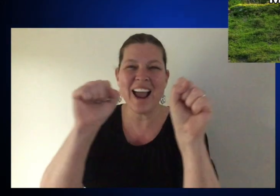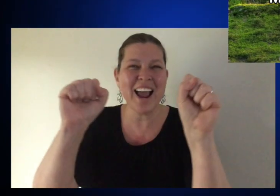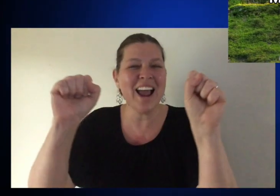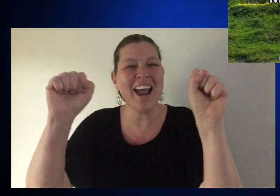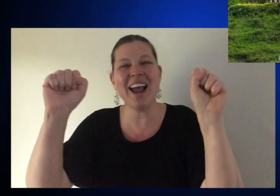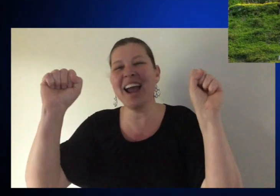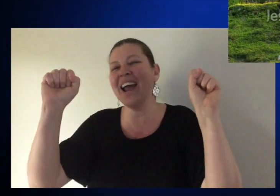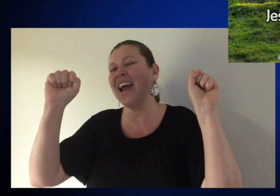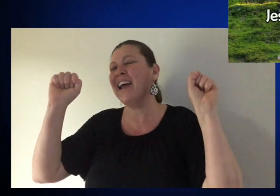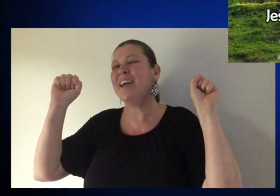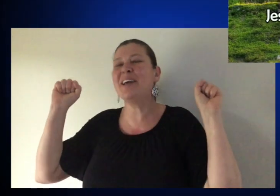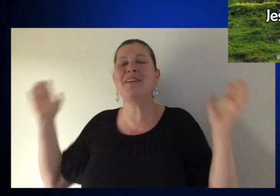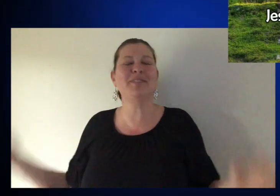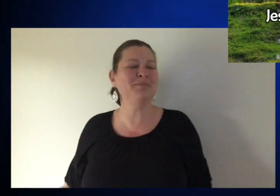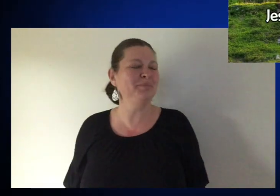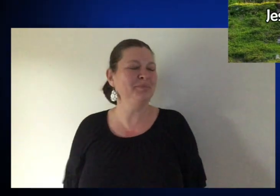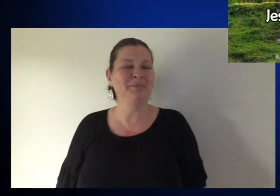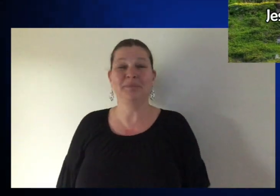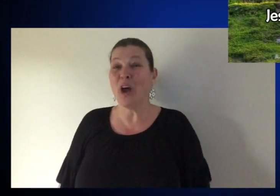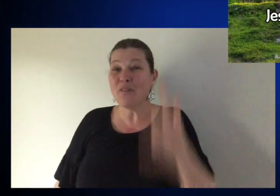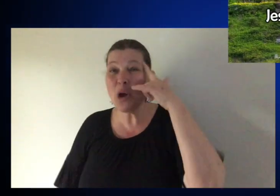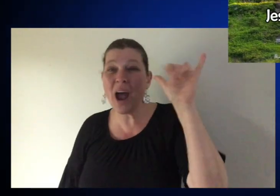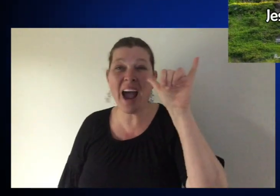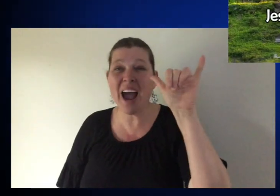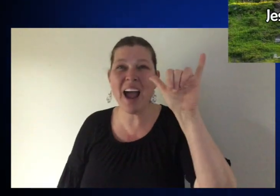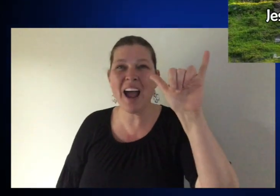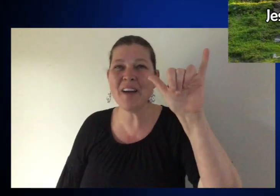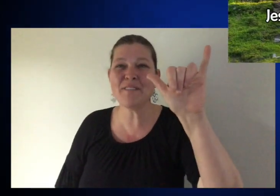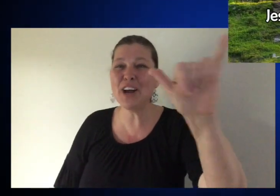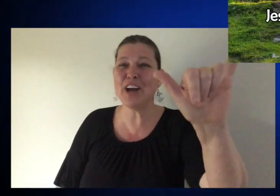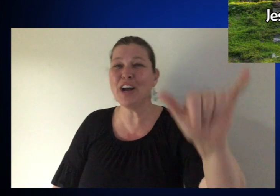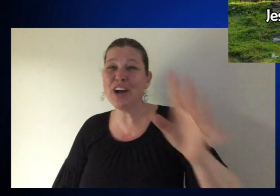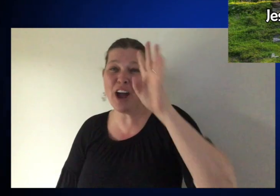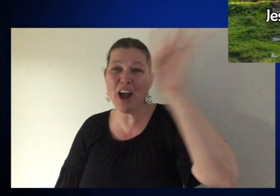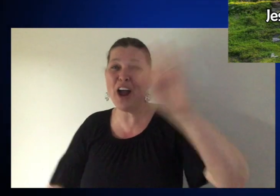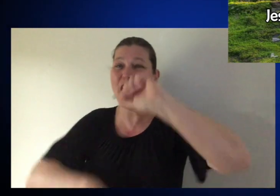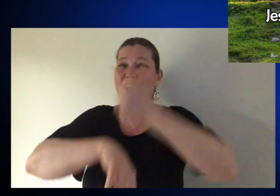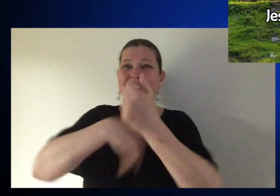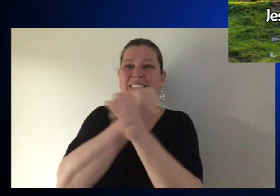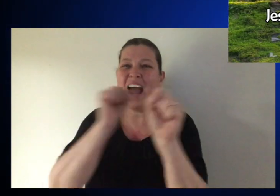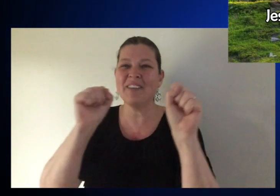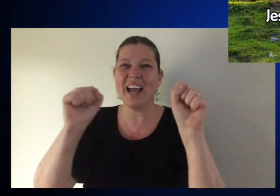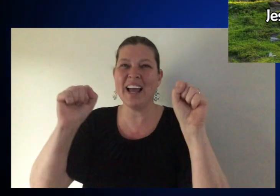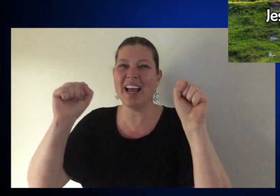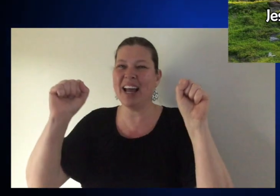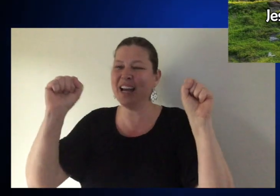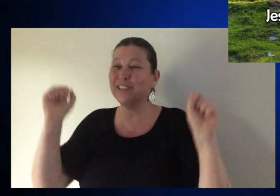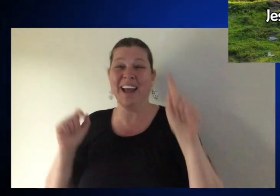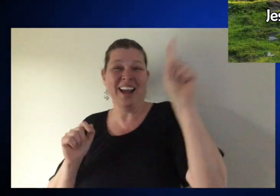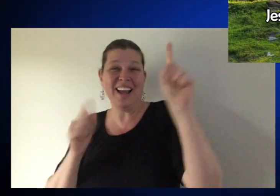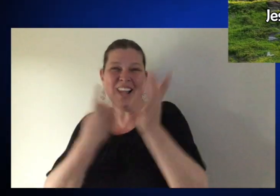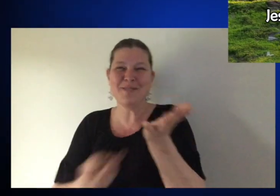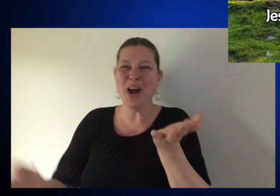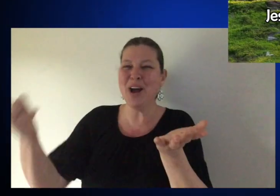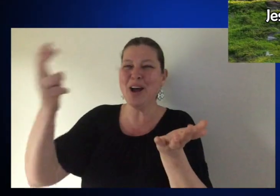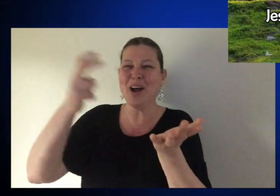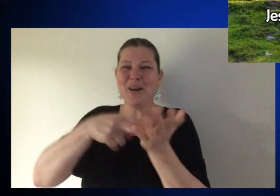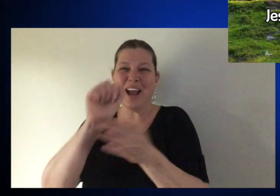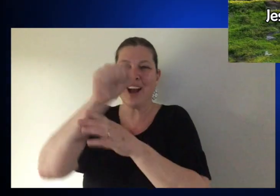to save Forever, author of salvation